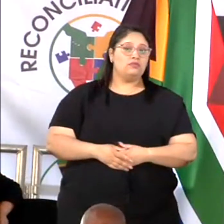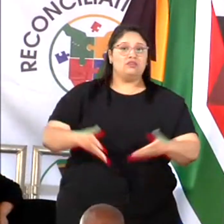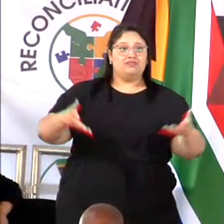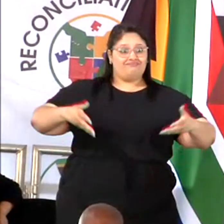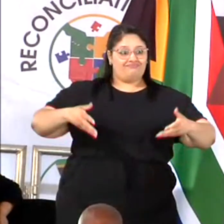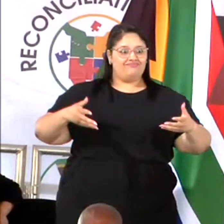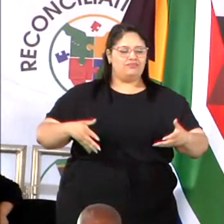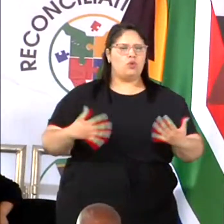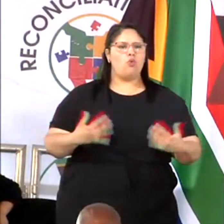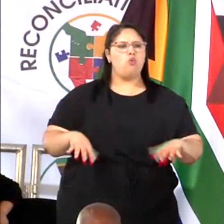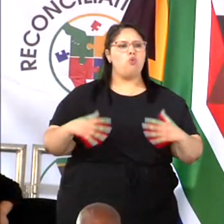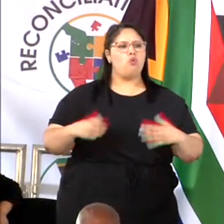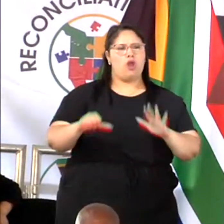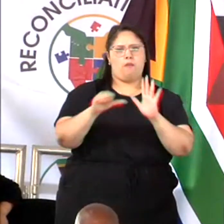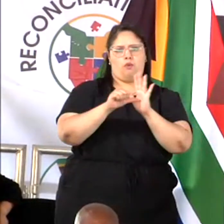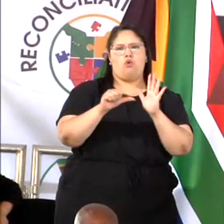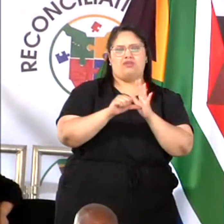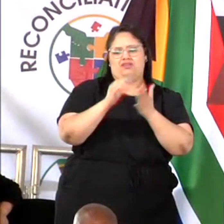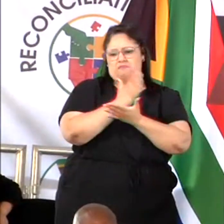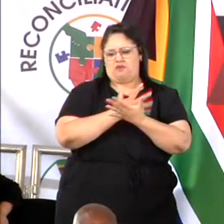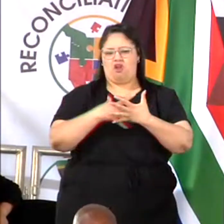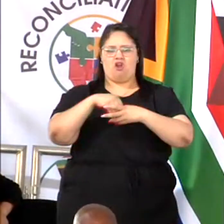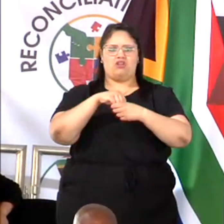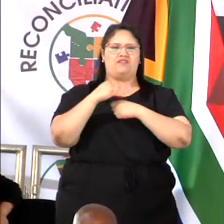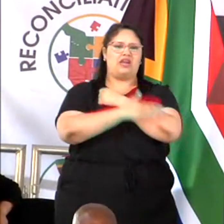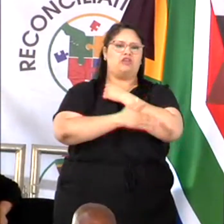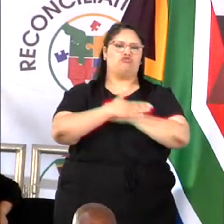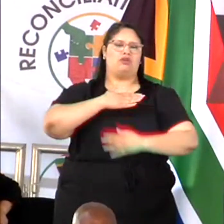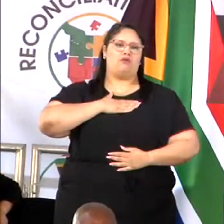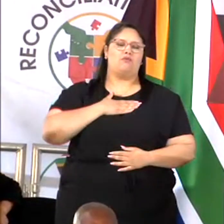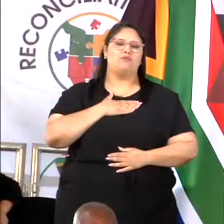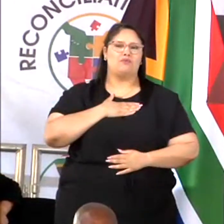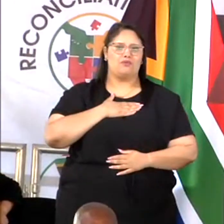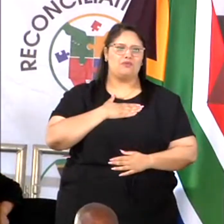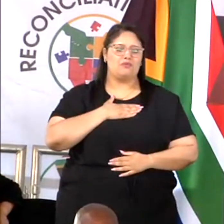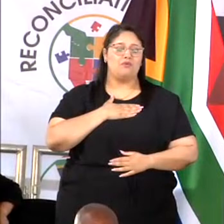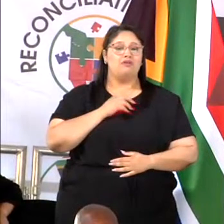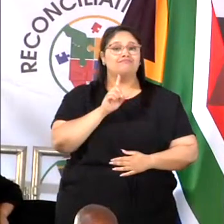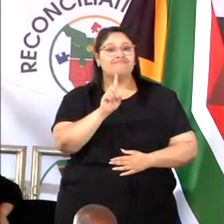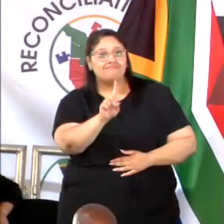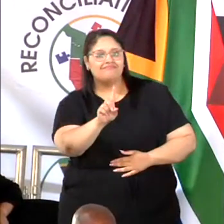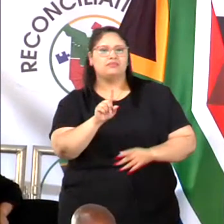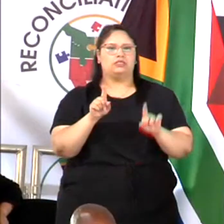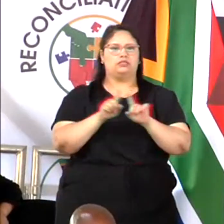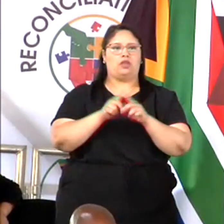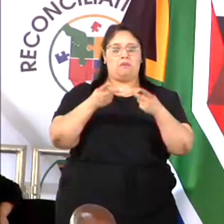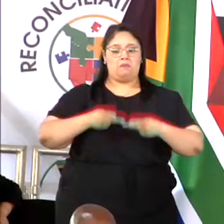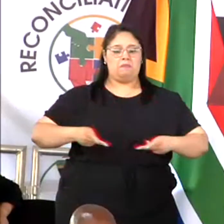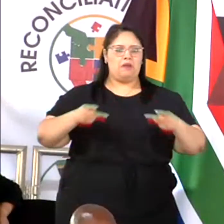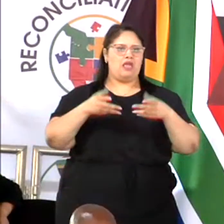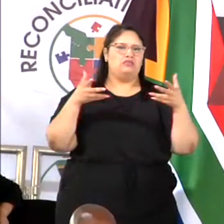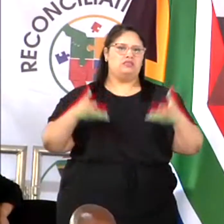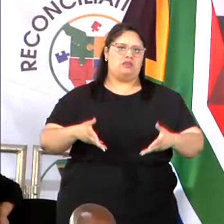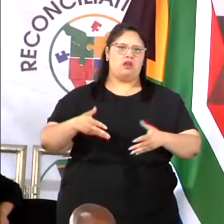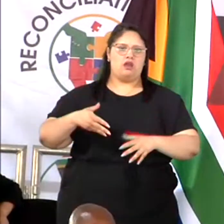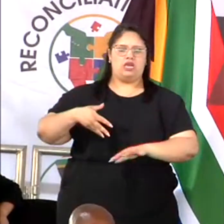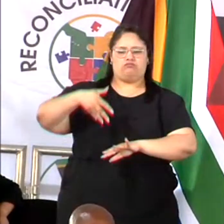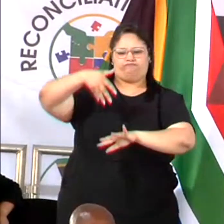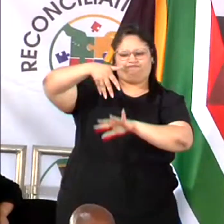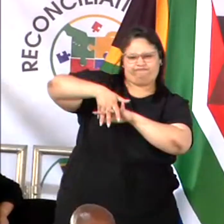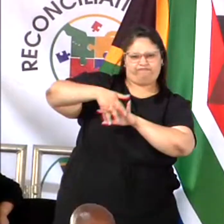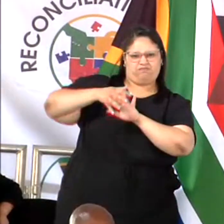This is an important part of our country, but it is also a place that is steeped in